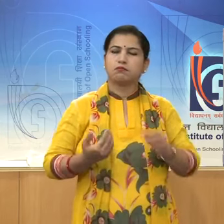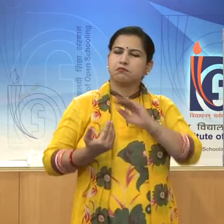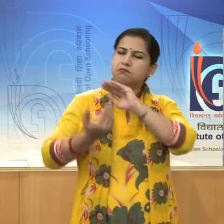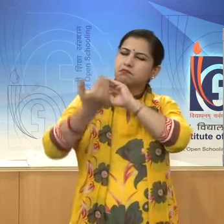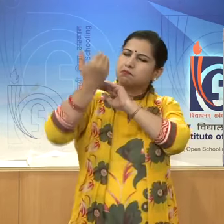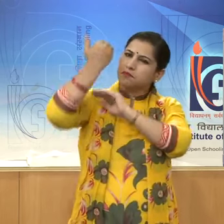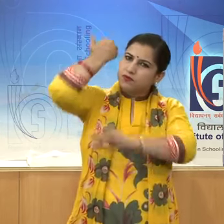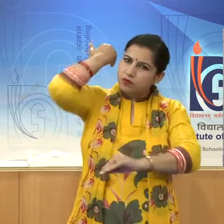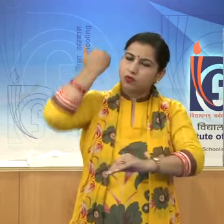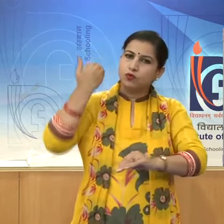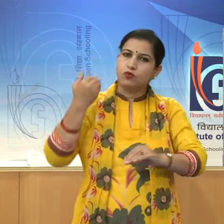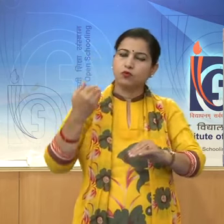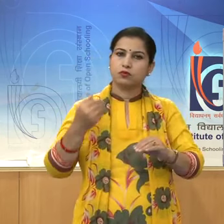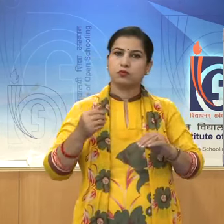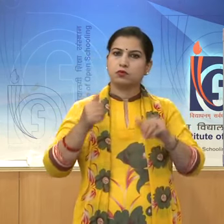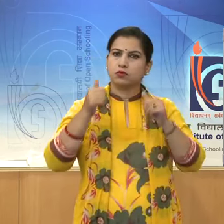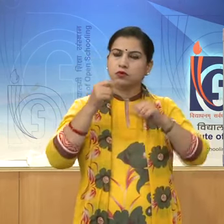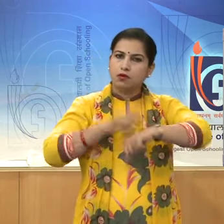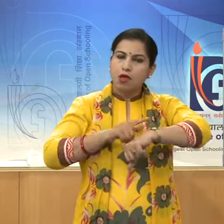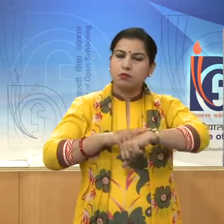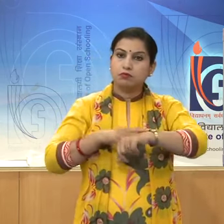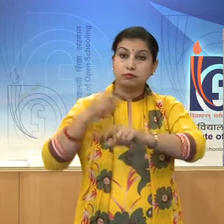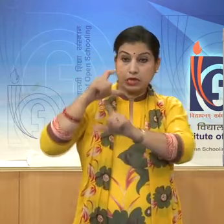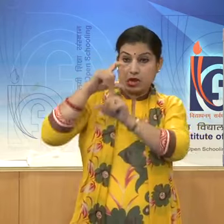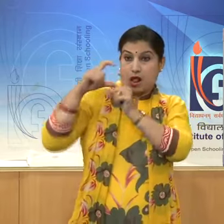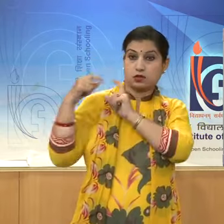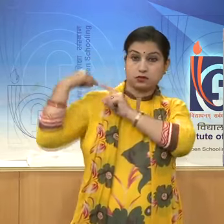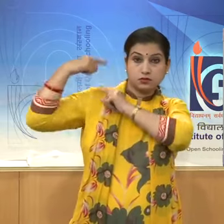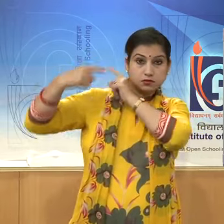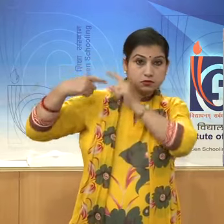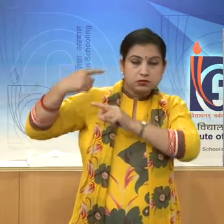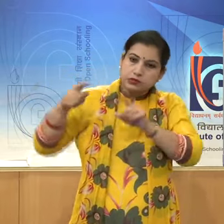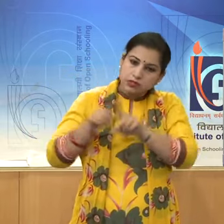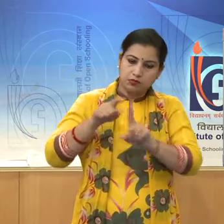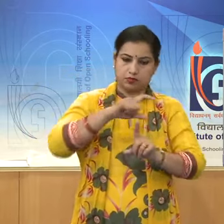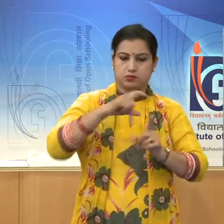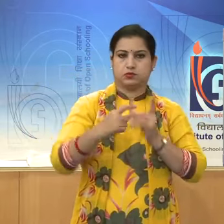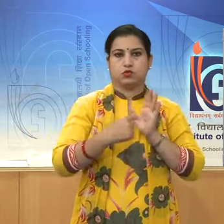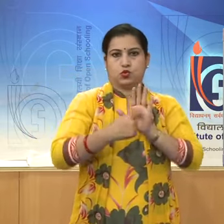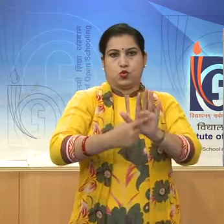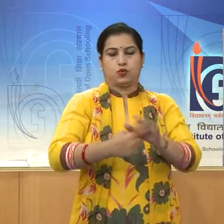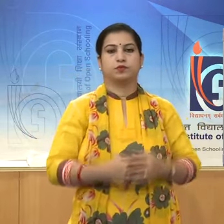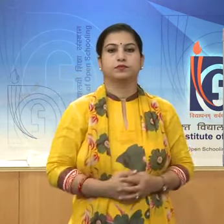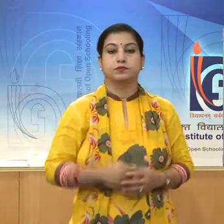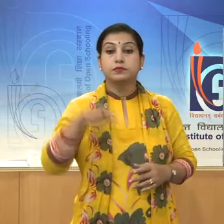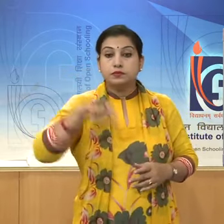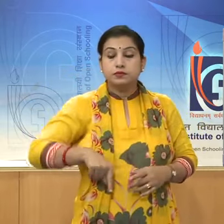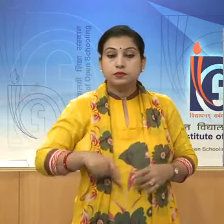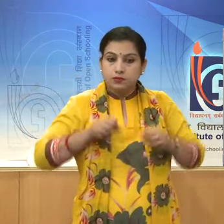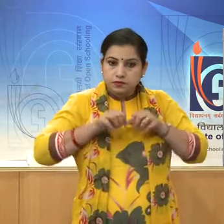revival of ancient classical culture. It